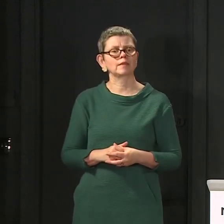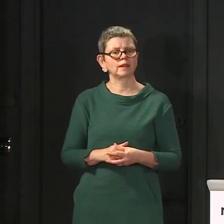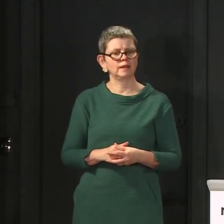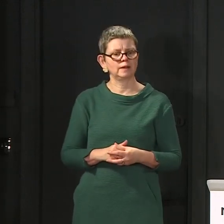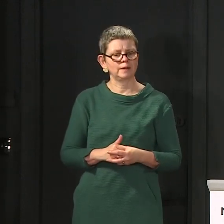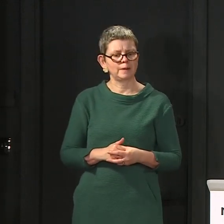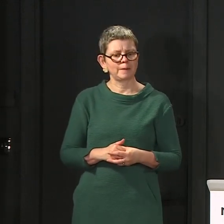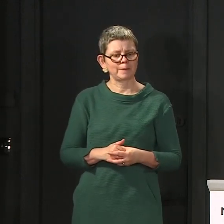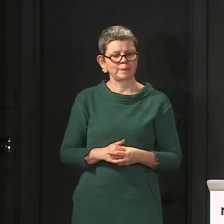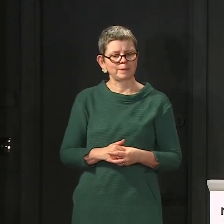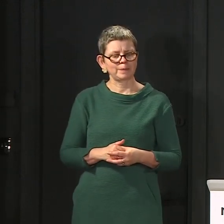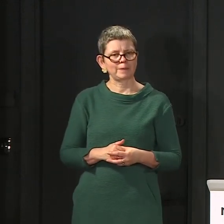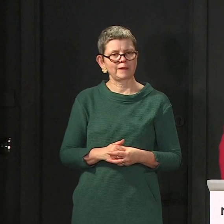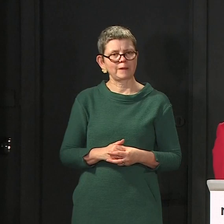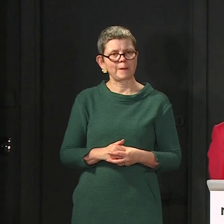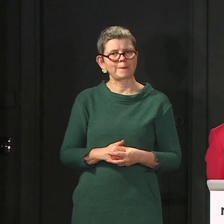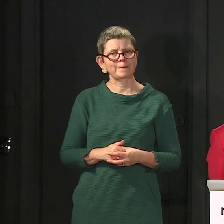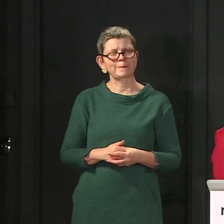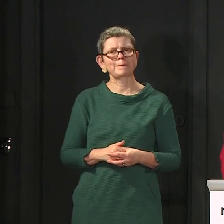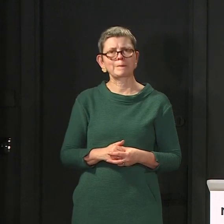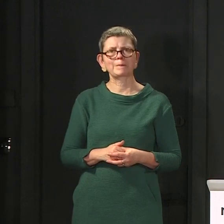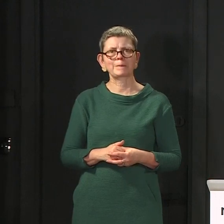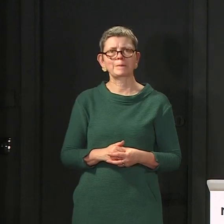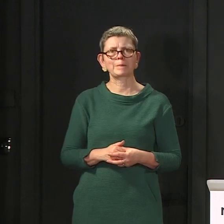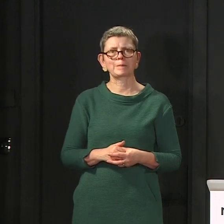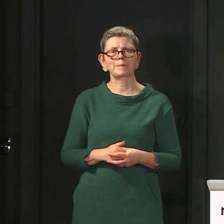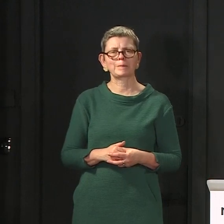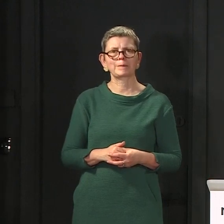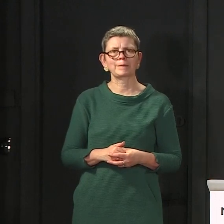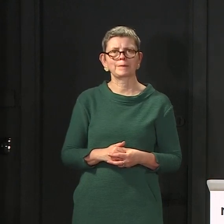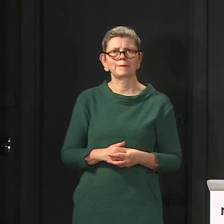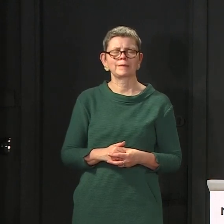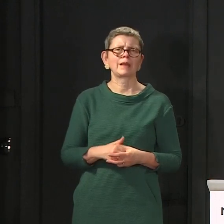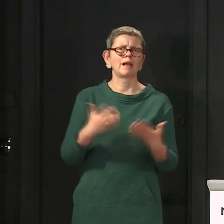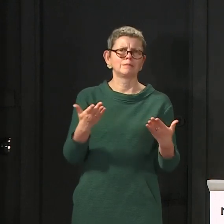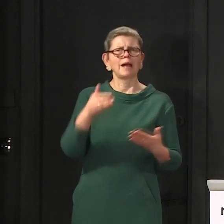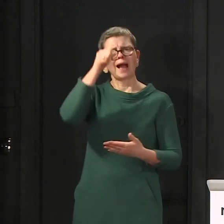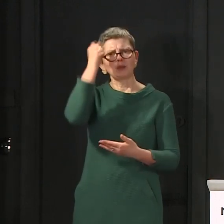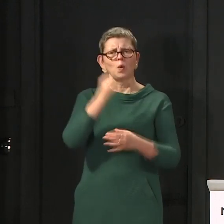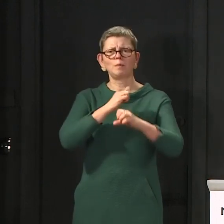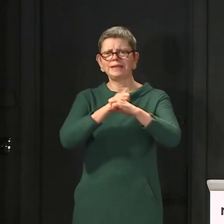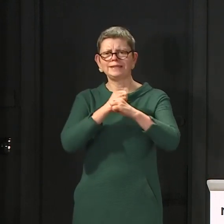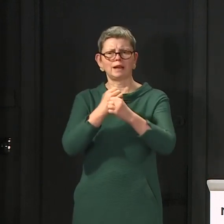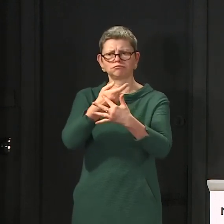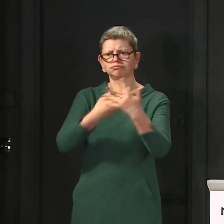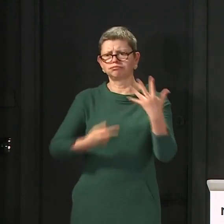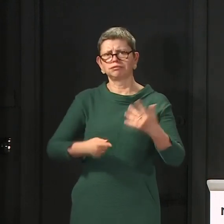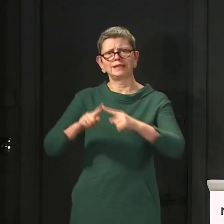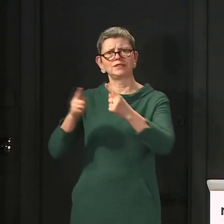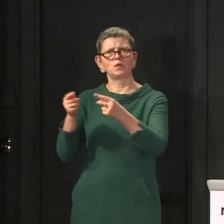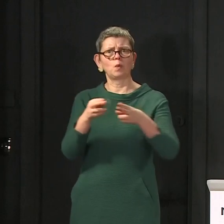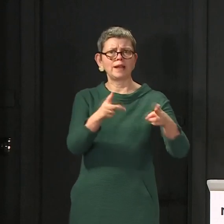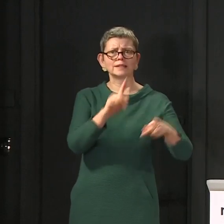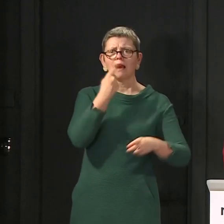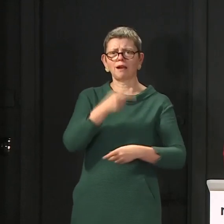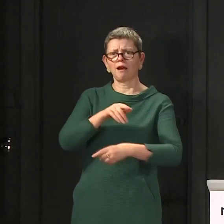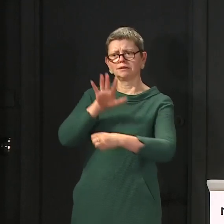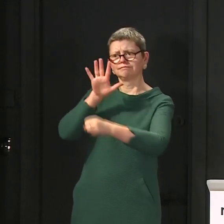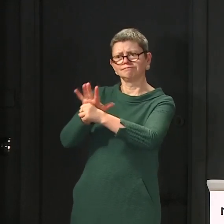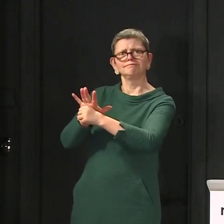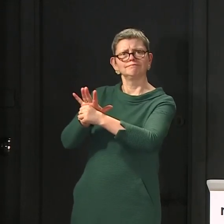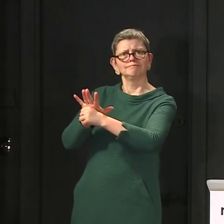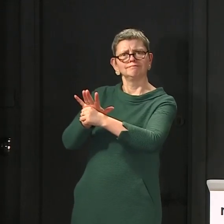of enough of a veteran of media, traditional and social, to know how these things work. I'm not going to be able to stop people in